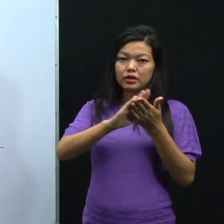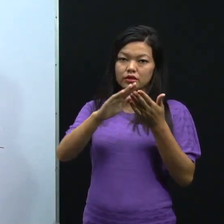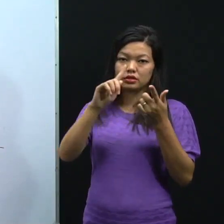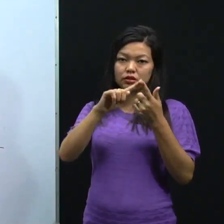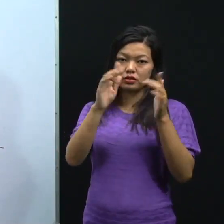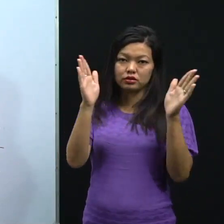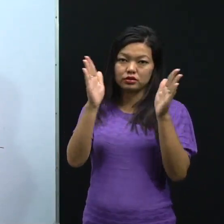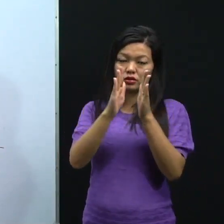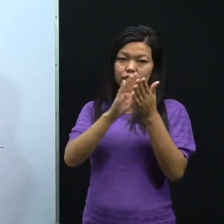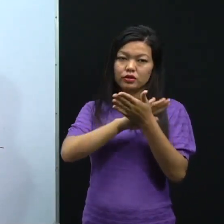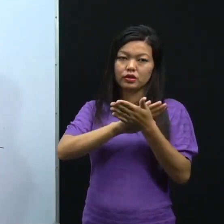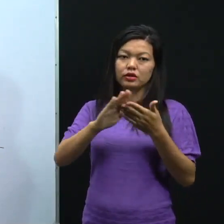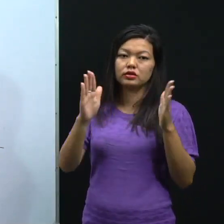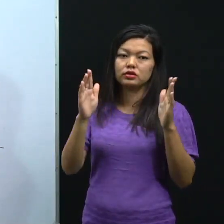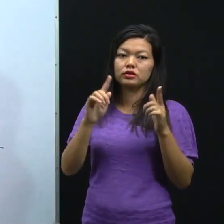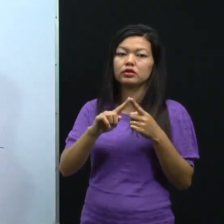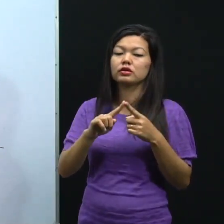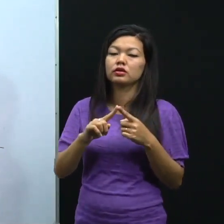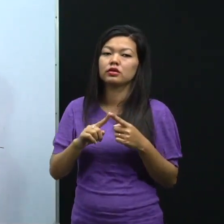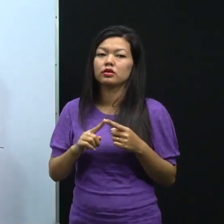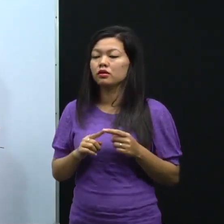just single. So we'll say this is